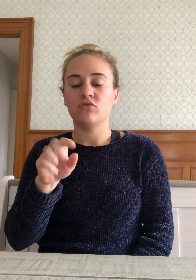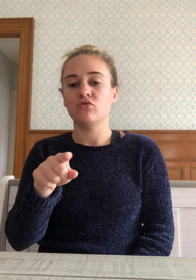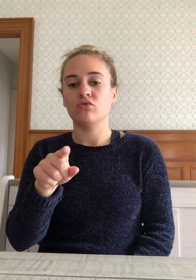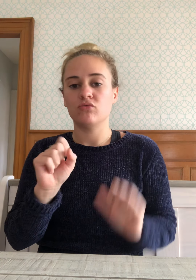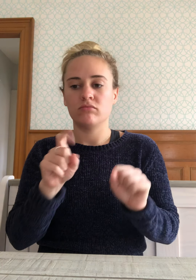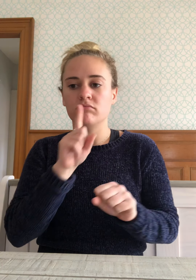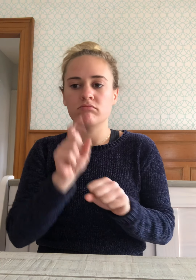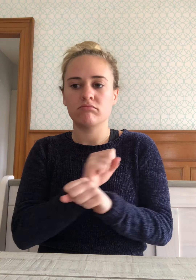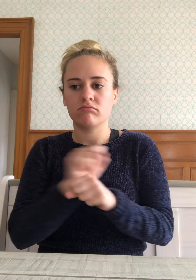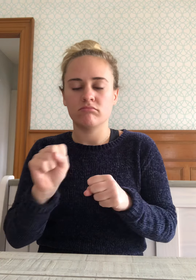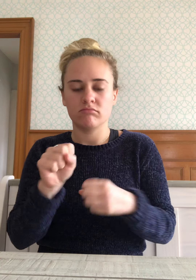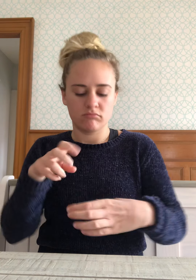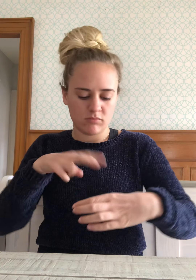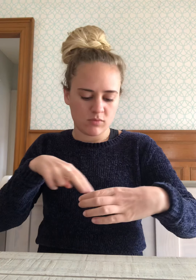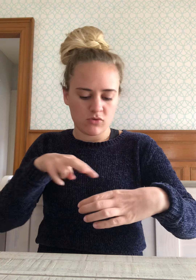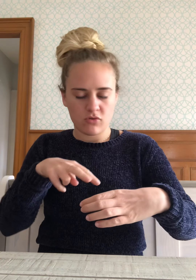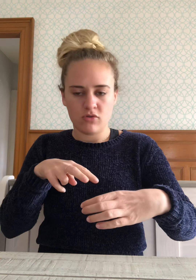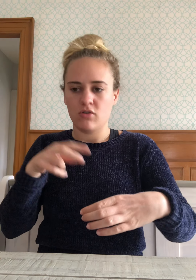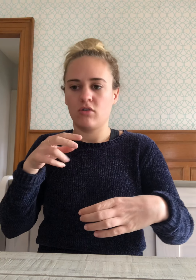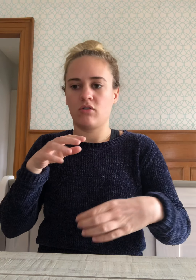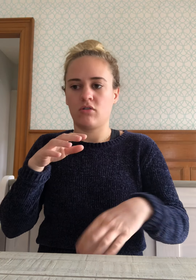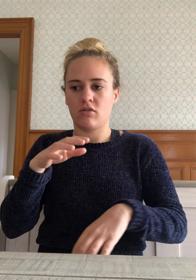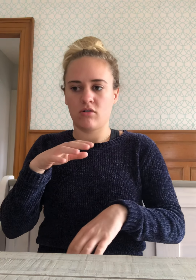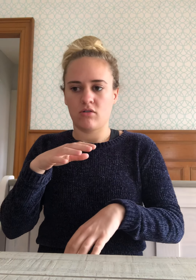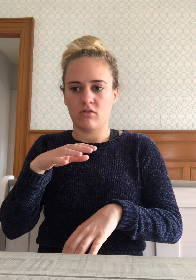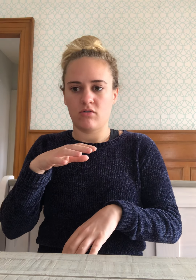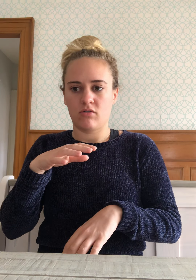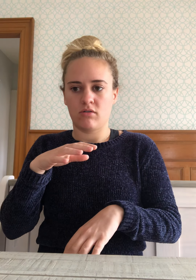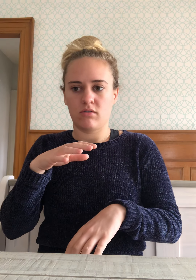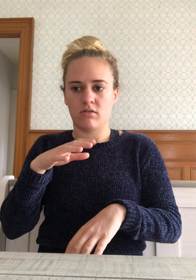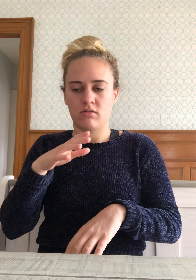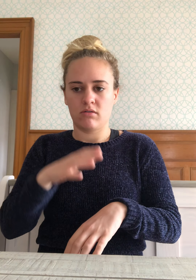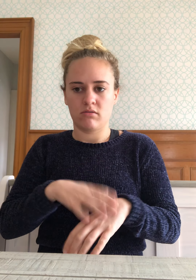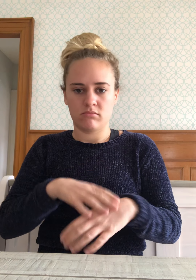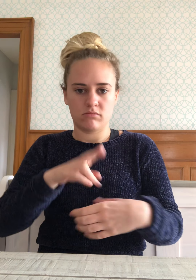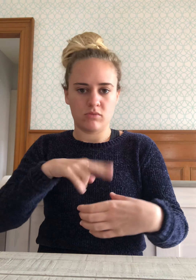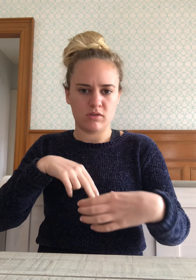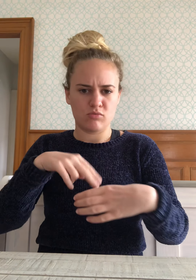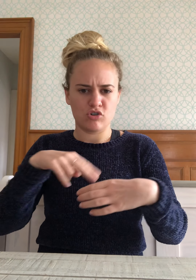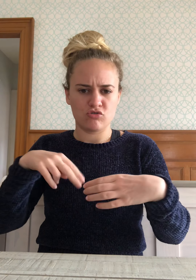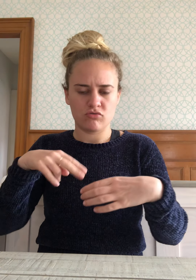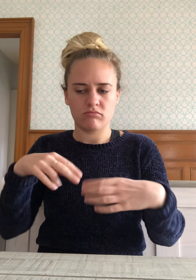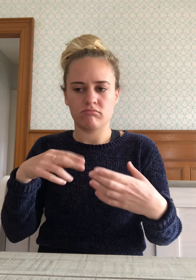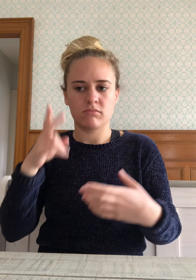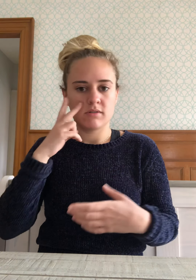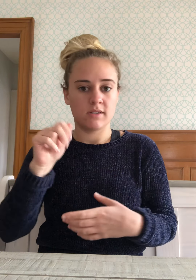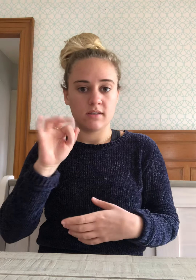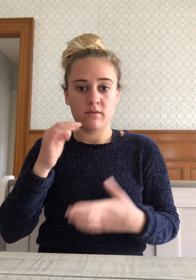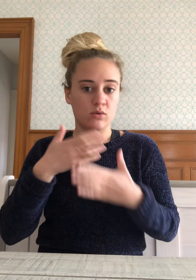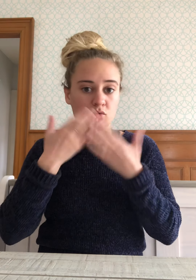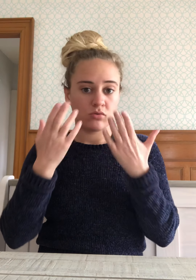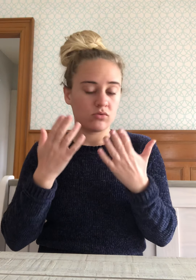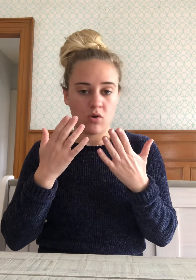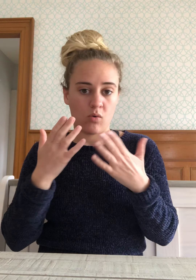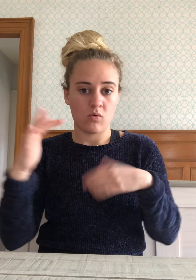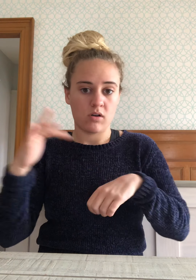the flange that are consistent with the brush stroke, so there's no contact at all with the tissues. That would suggest that